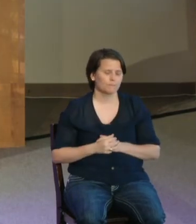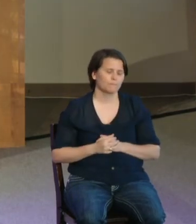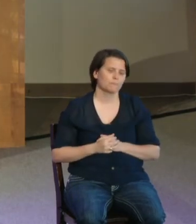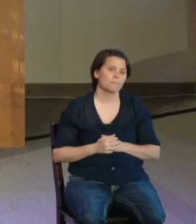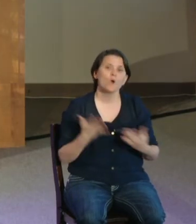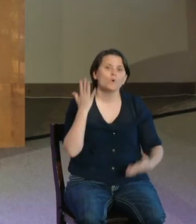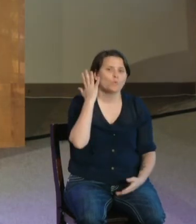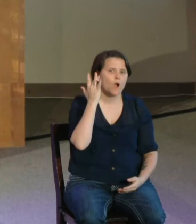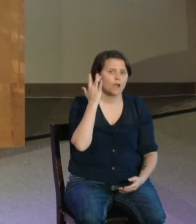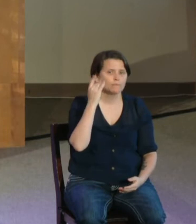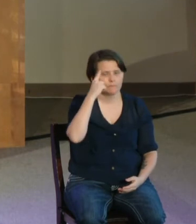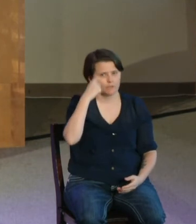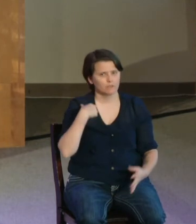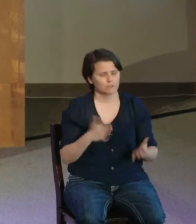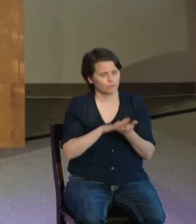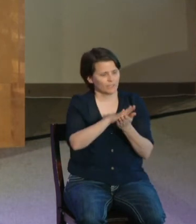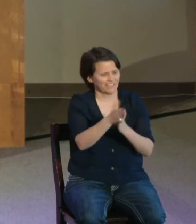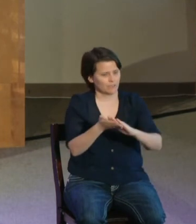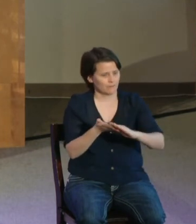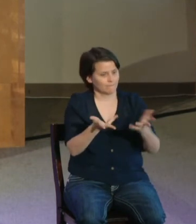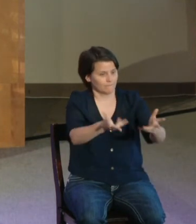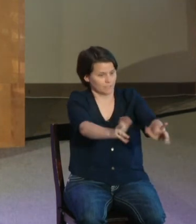Because once you're able to forgive,